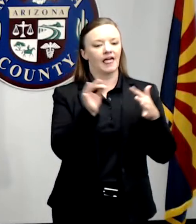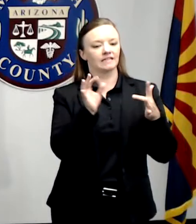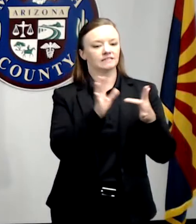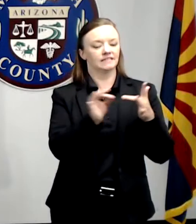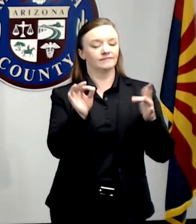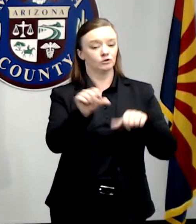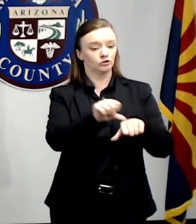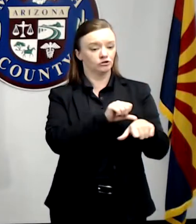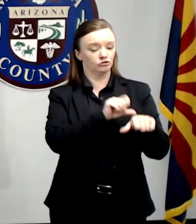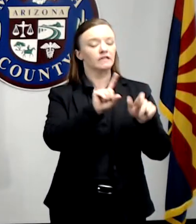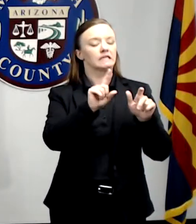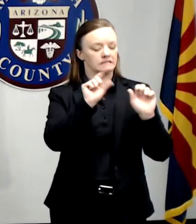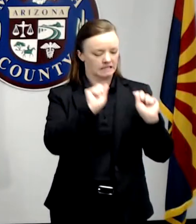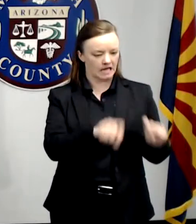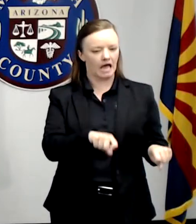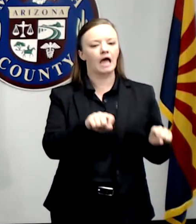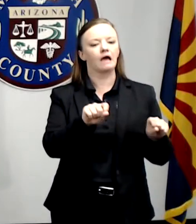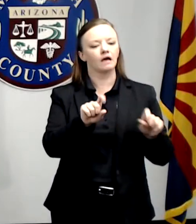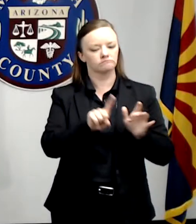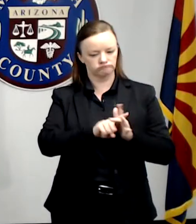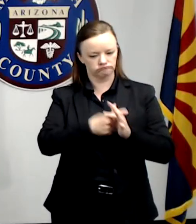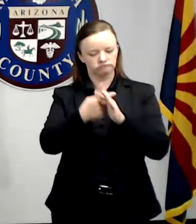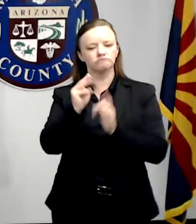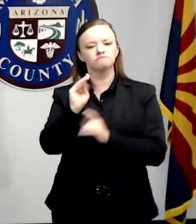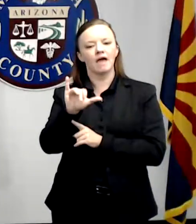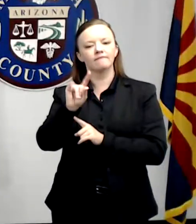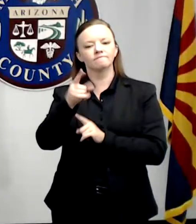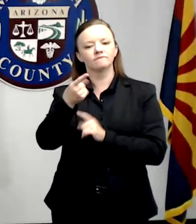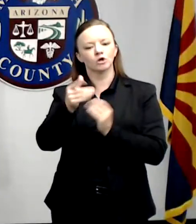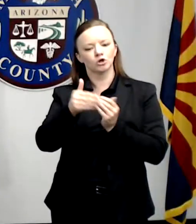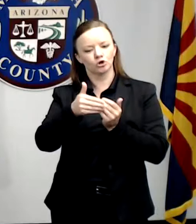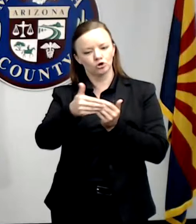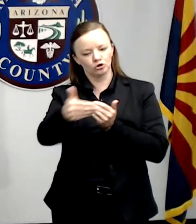May the 1st. What's your perspective,